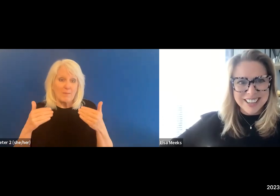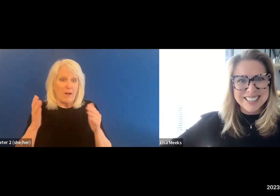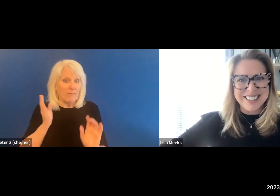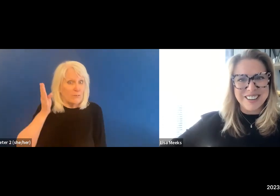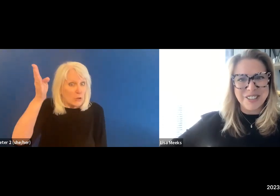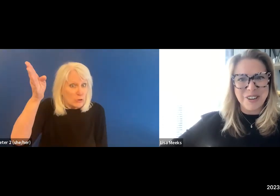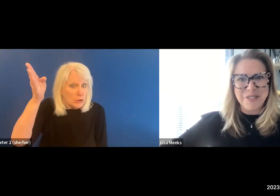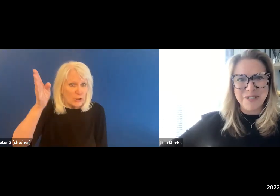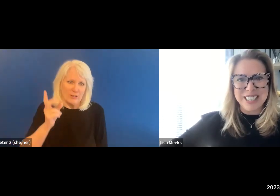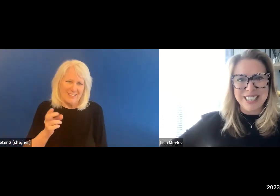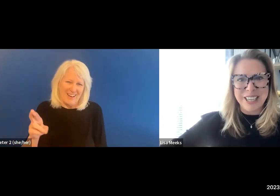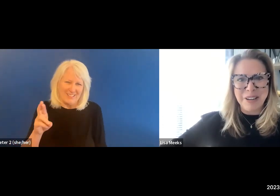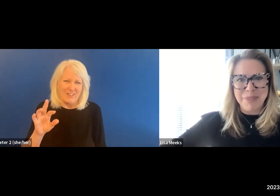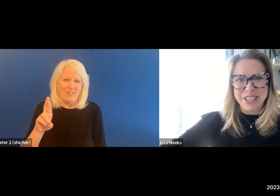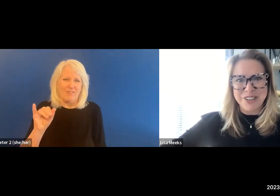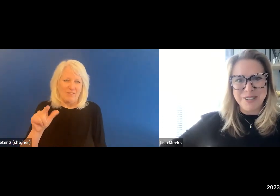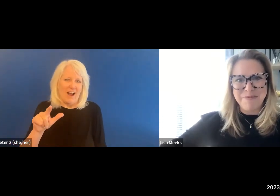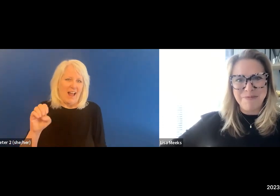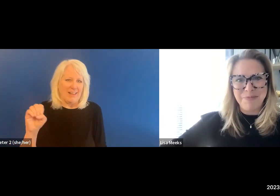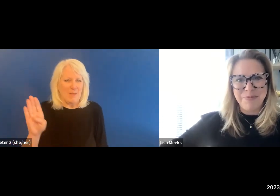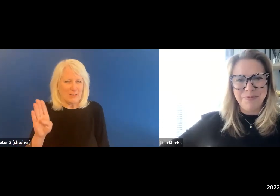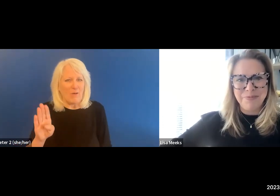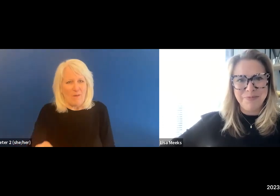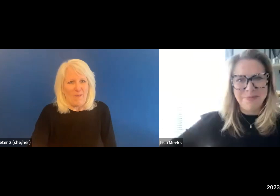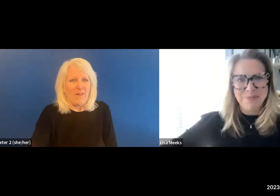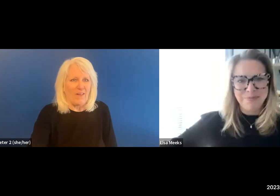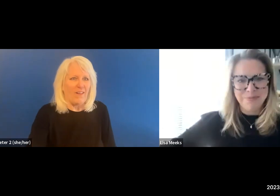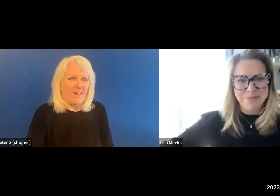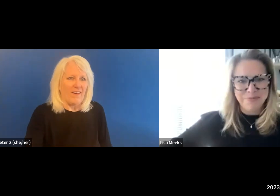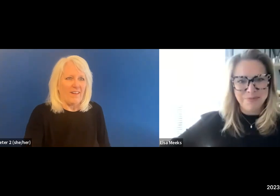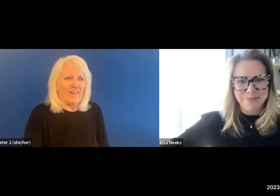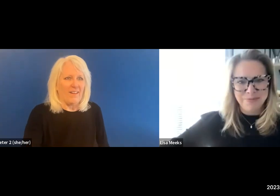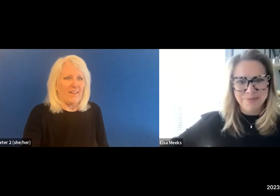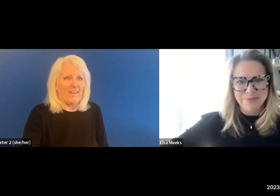future Dr. Rylee Betchkal.